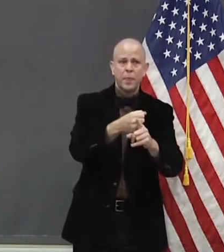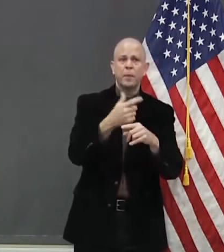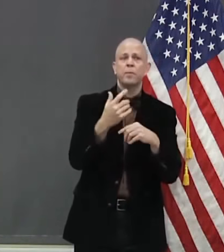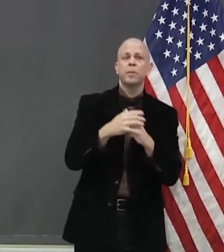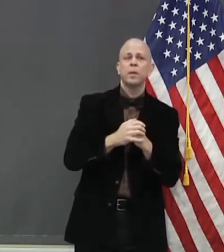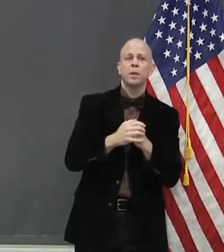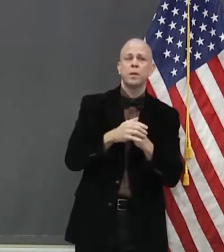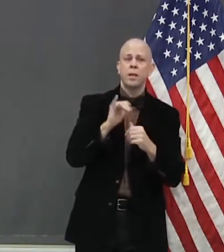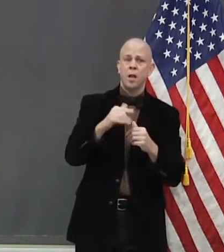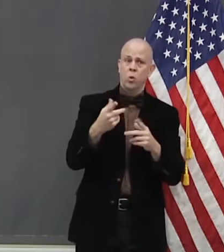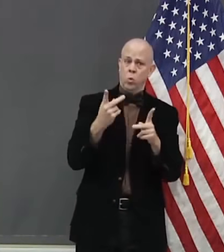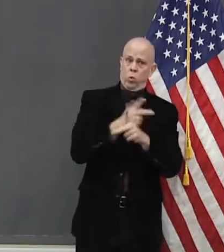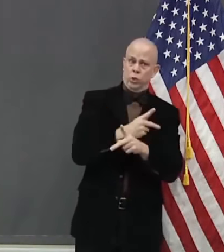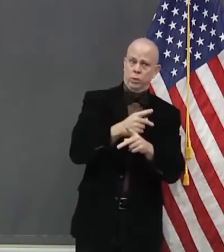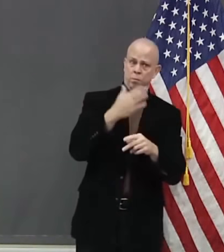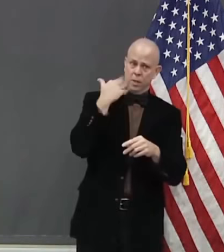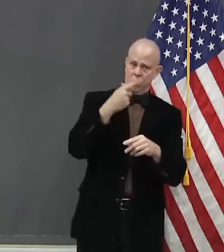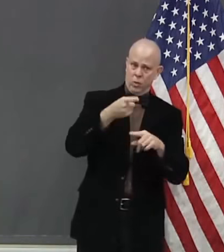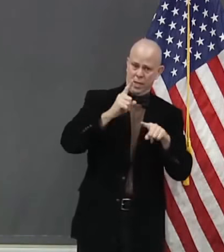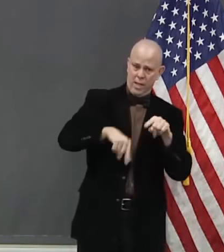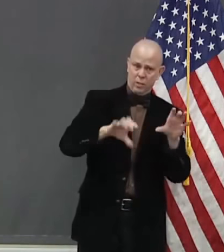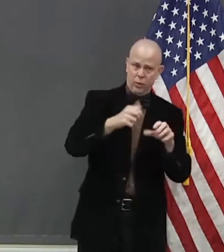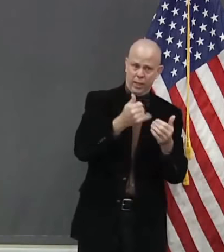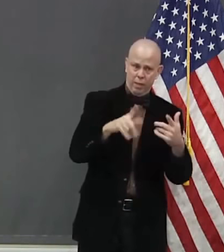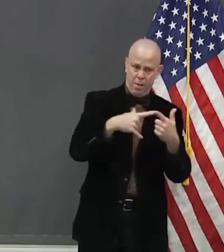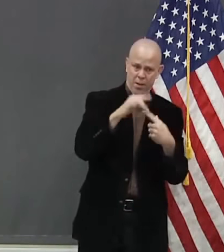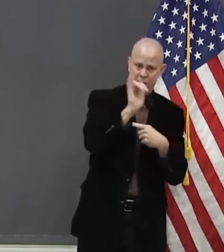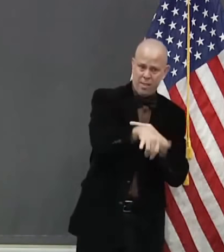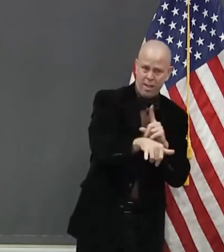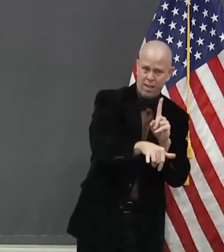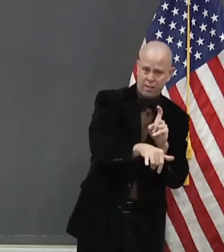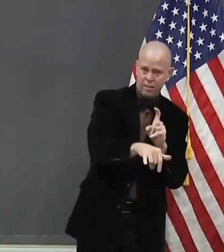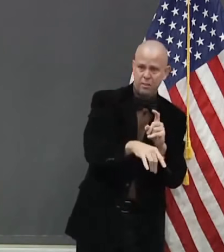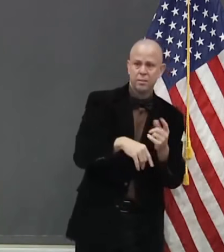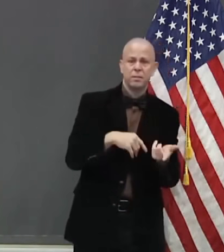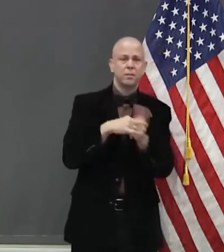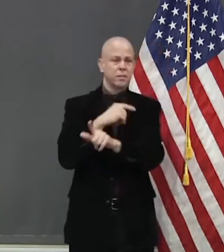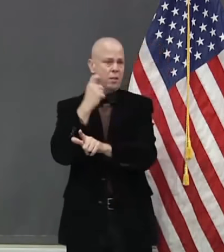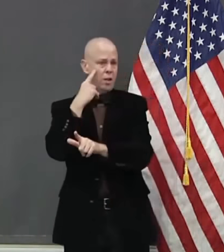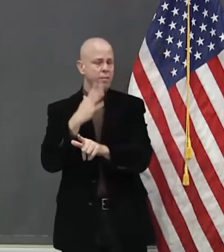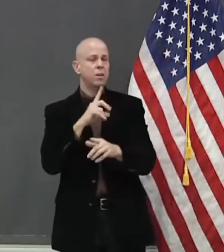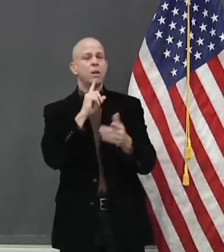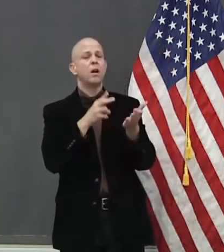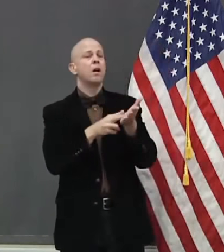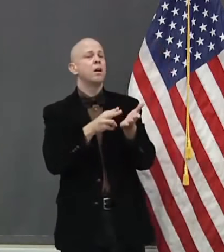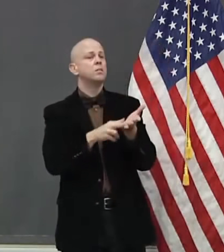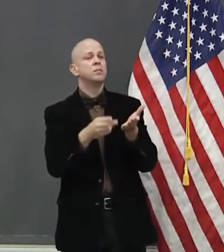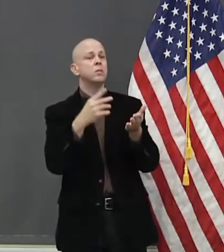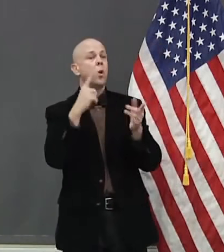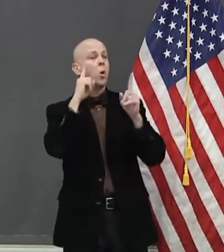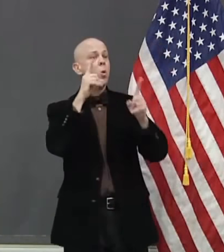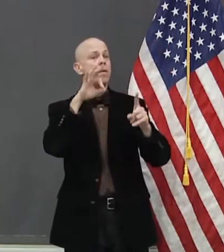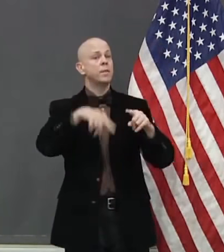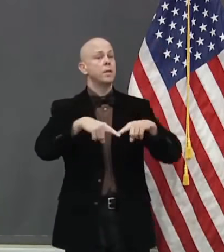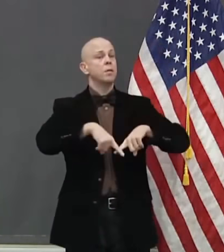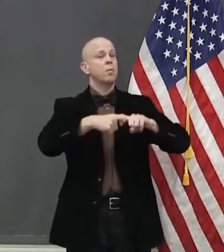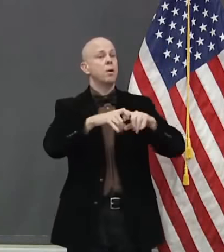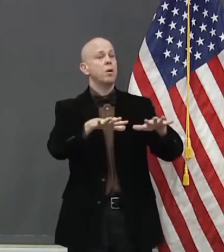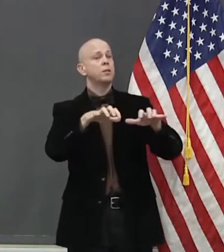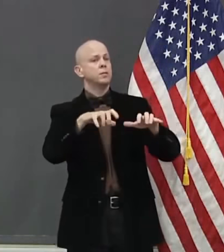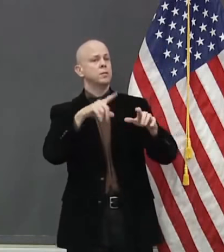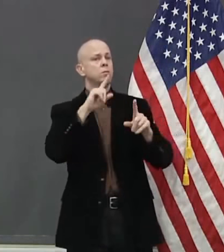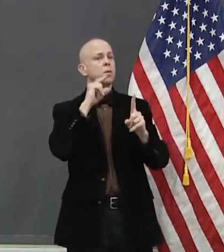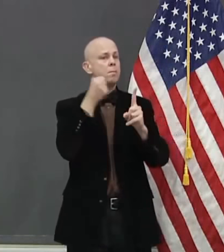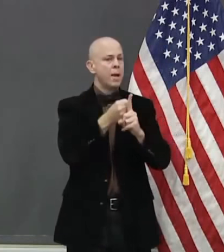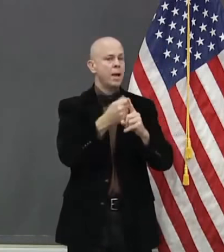them? Lisa, to be honest with you, the goal of this pause really impacts the level of